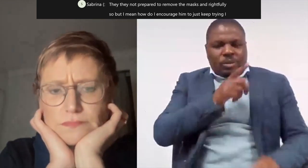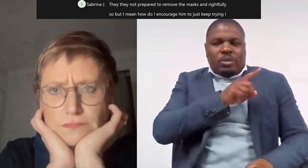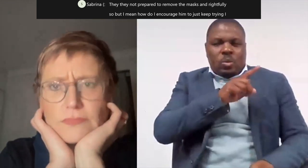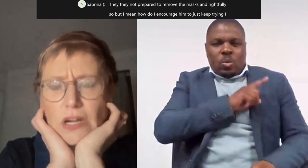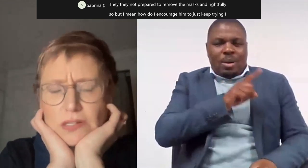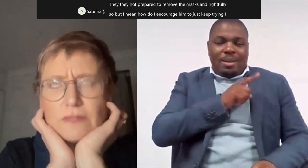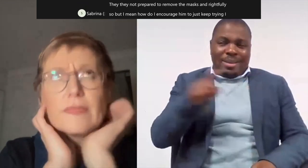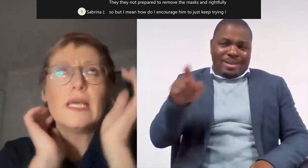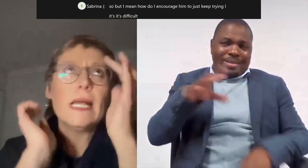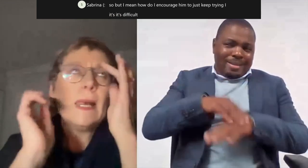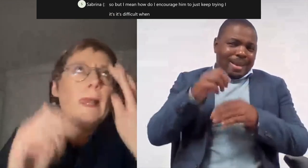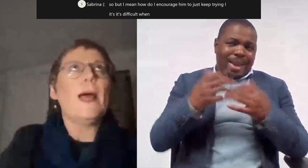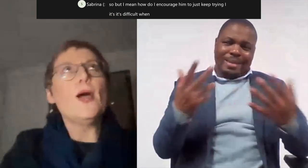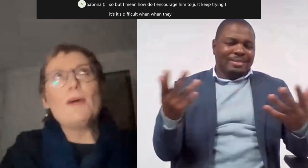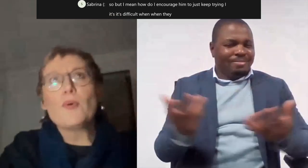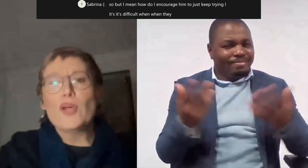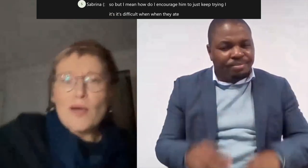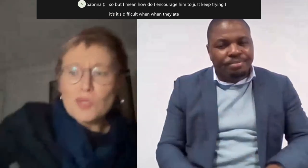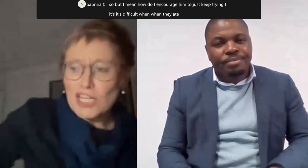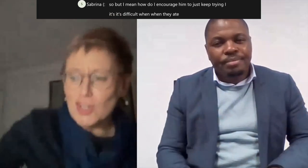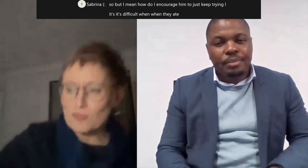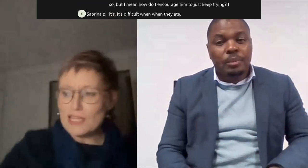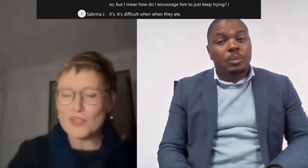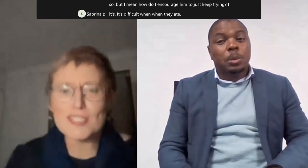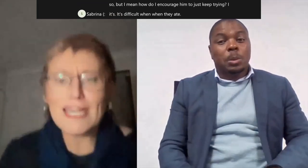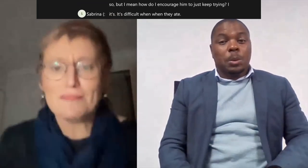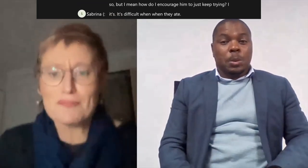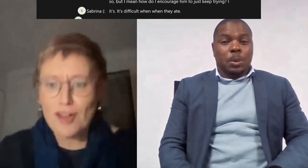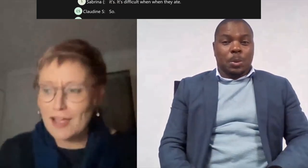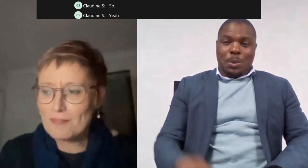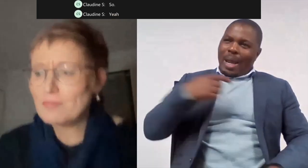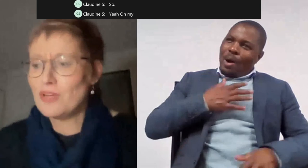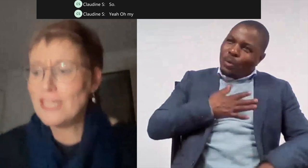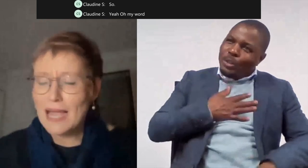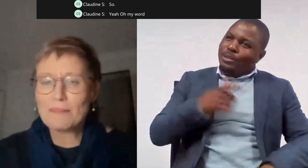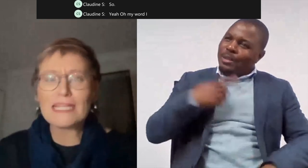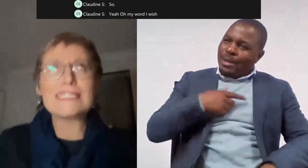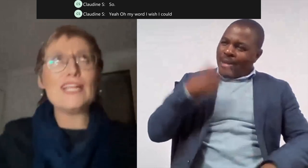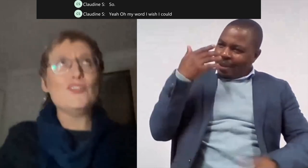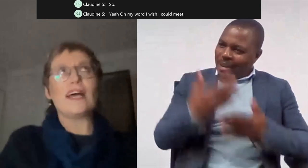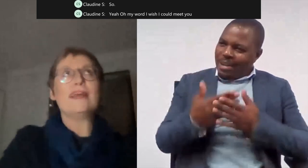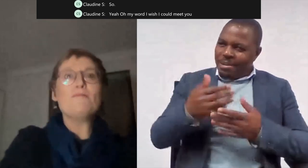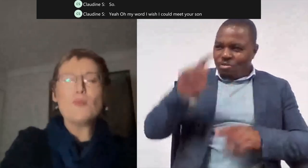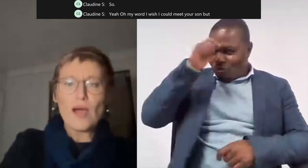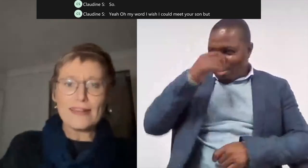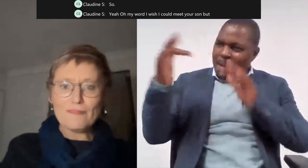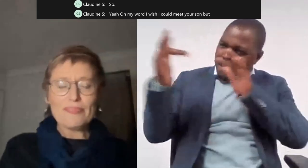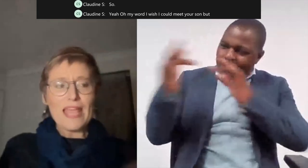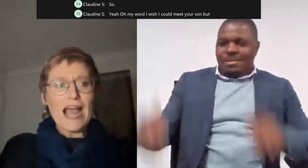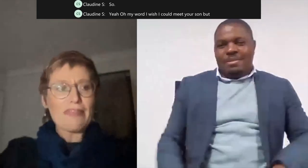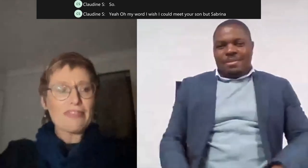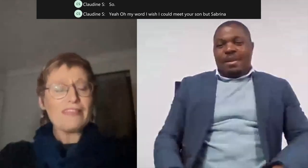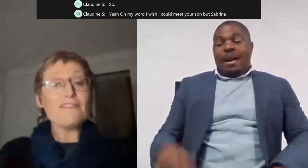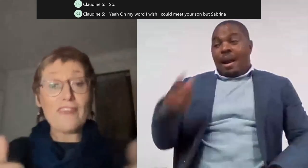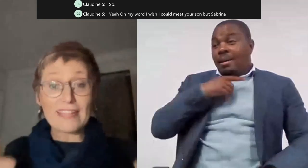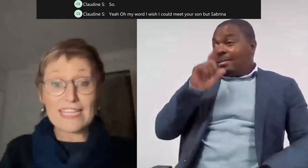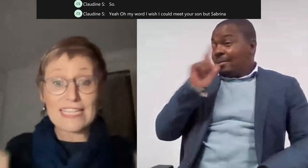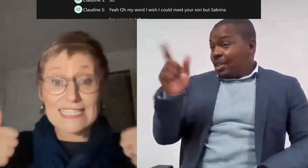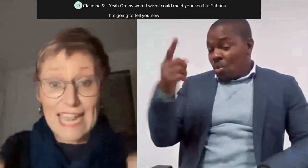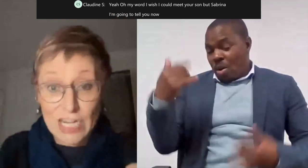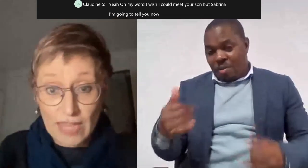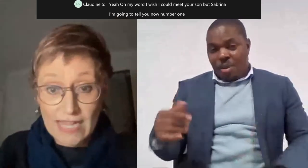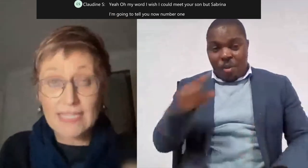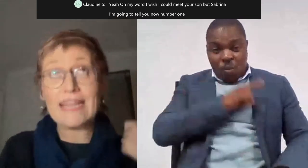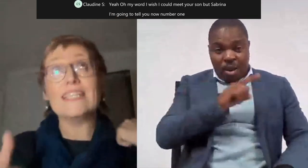eight. Yeah. Oh, my word. I wish I could meet your son. But Sabrina, I'm going to tell you now. Number one, I think the fact